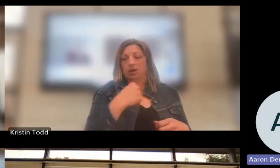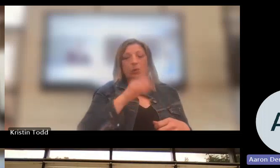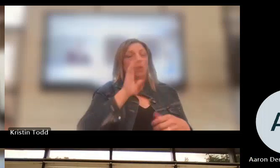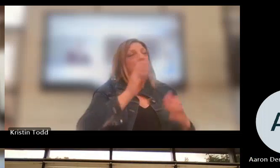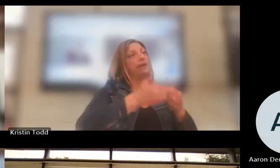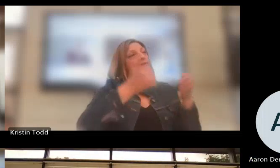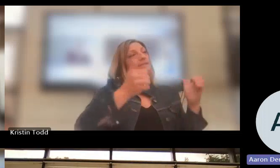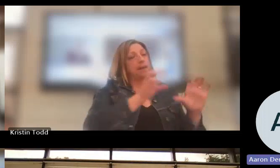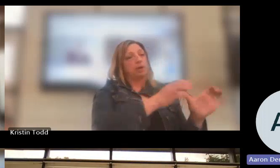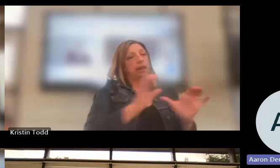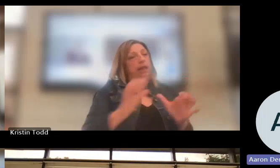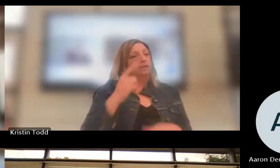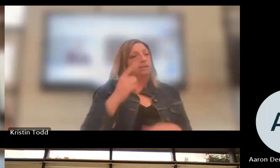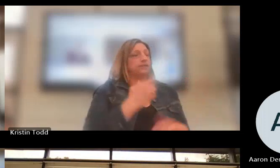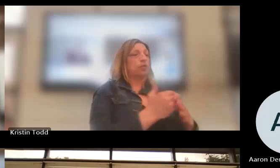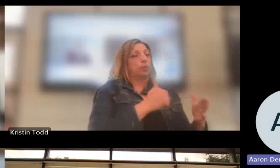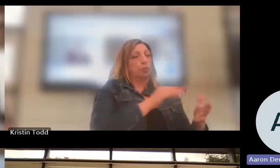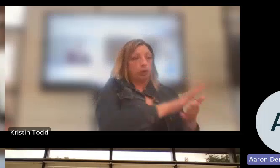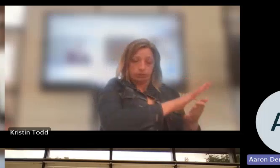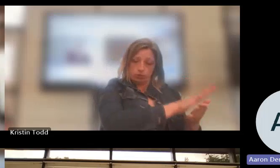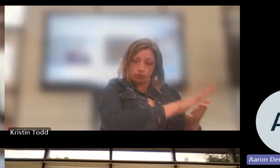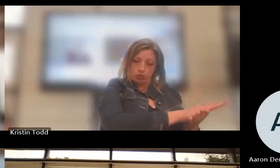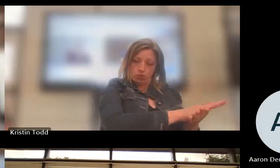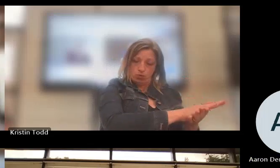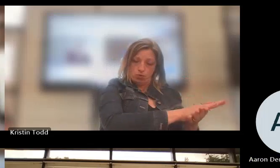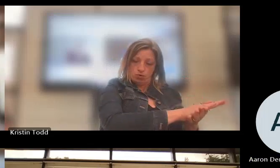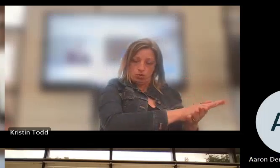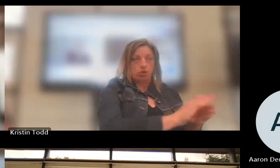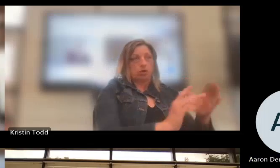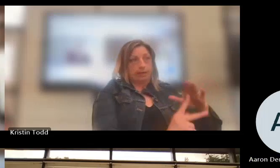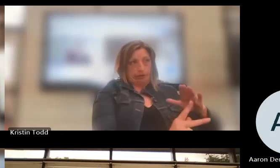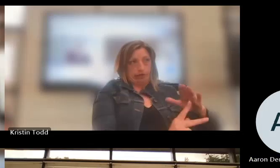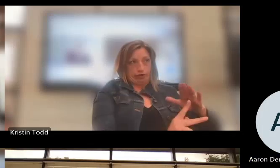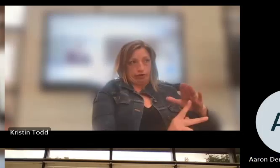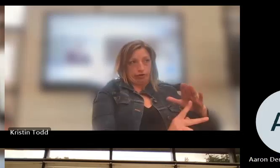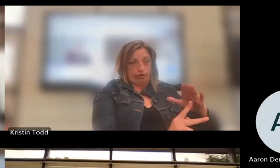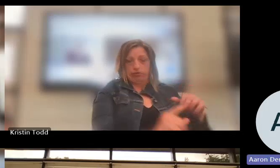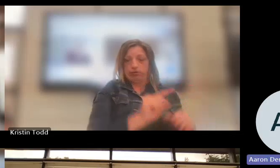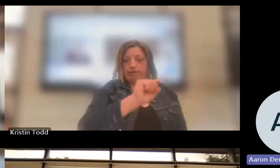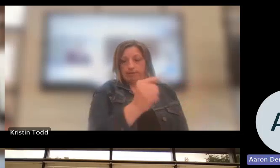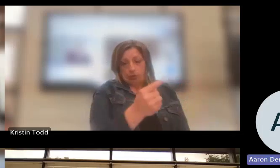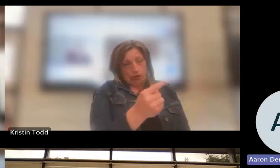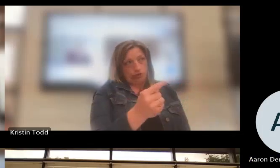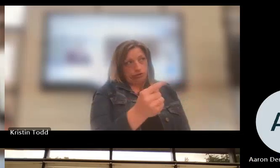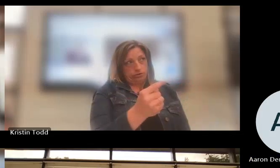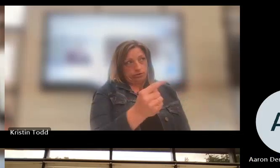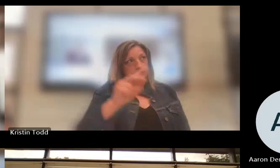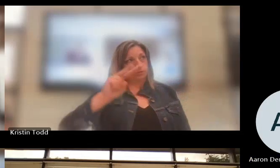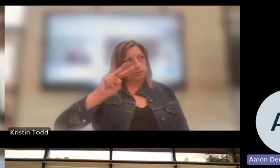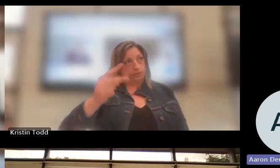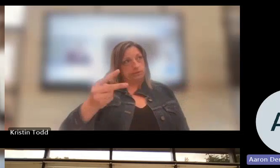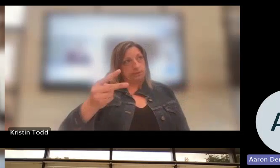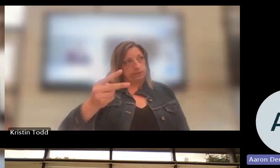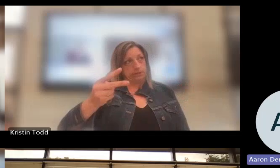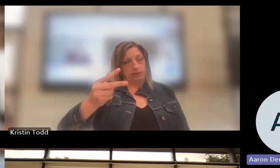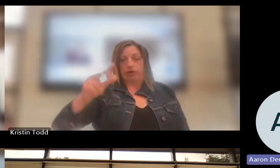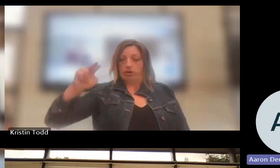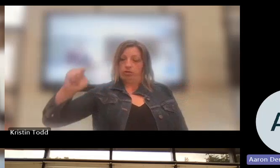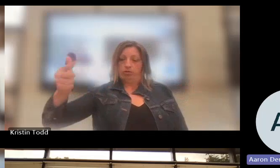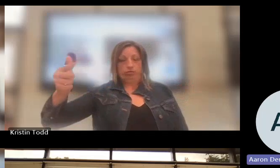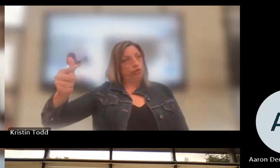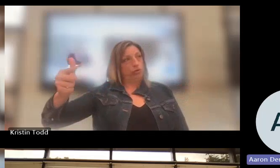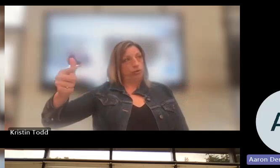here, we are going to have separate classes for preschool, kindergarten, 1st grade,